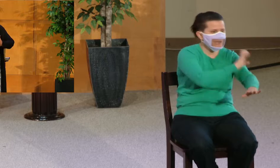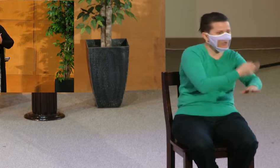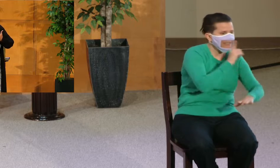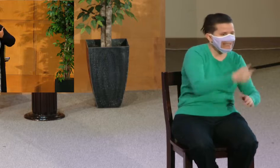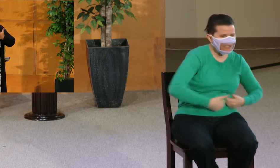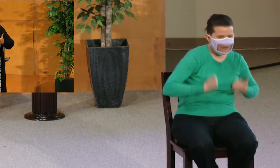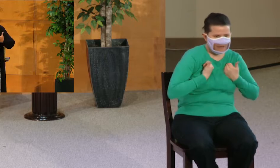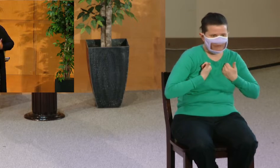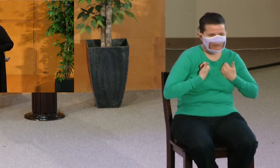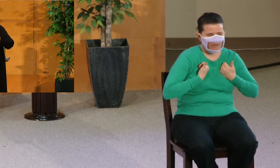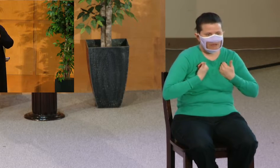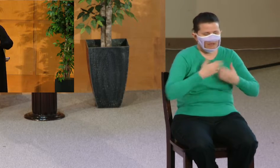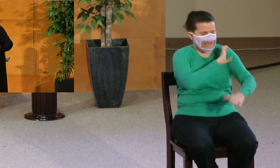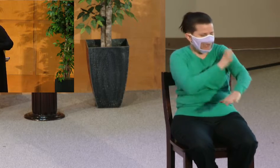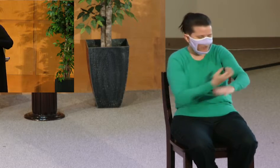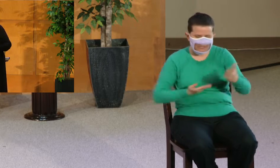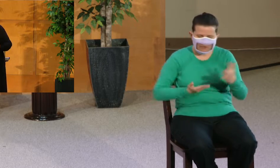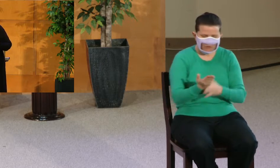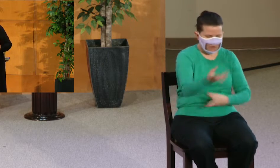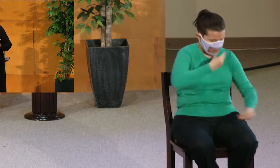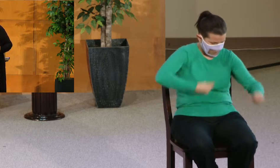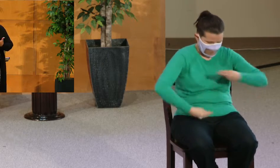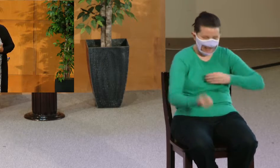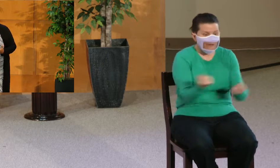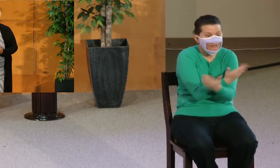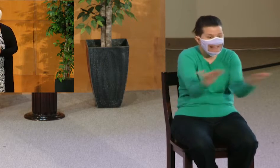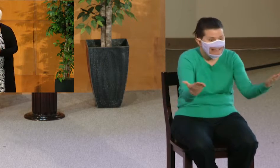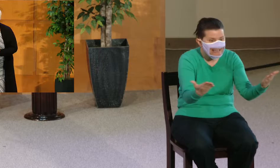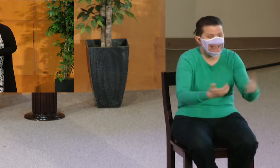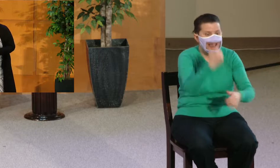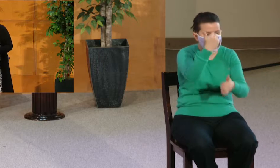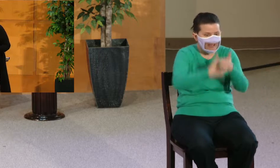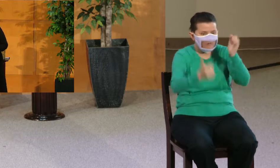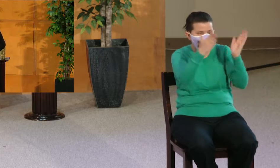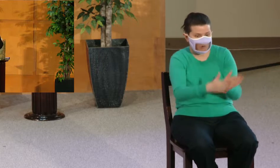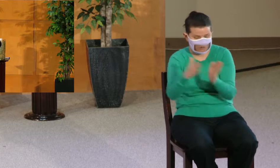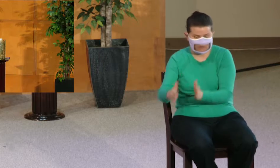through everything and everyone. Energy is not static.